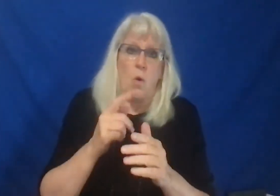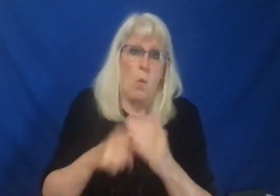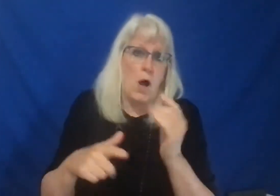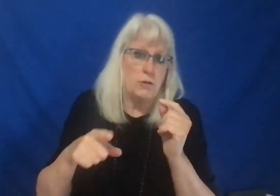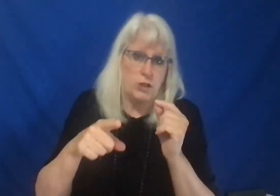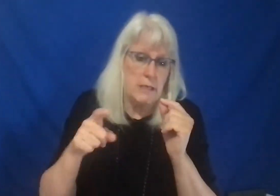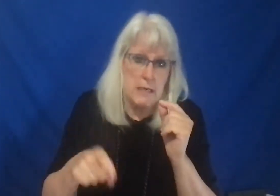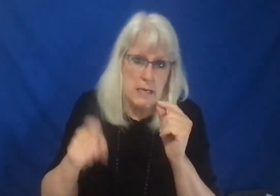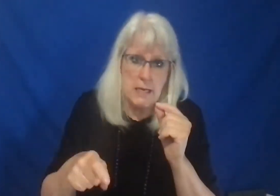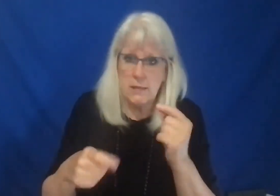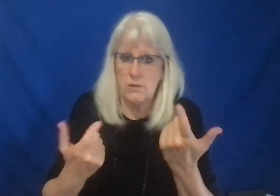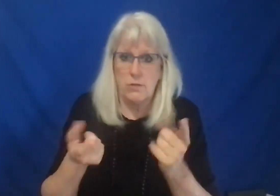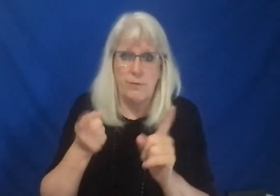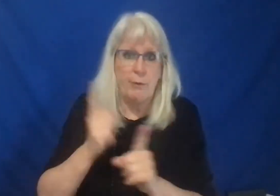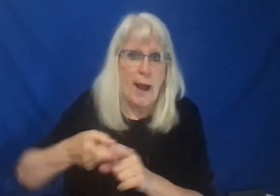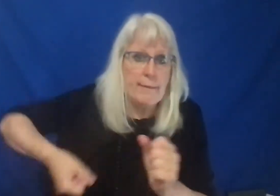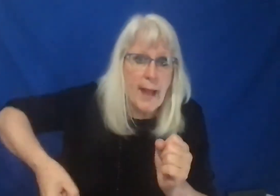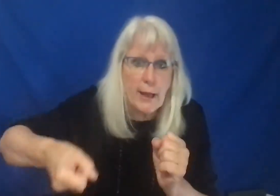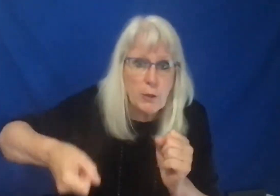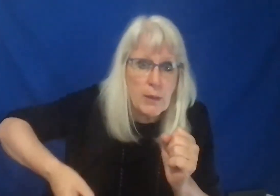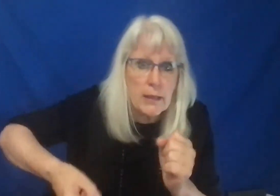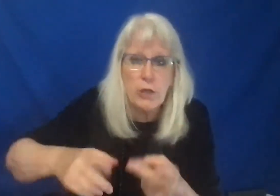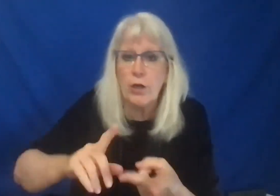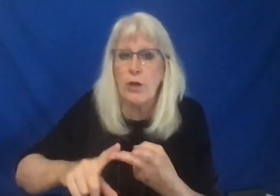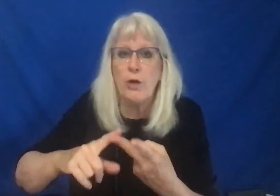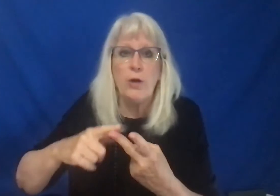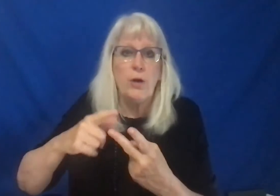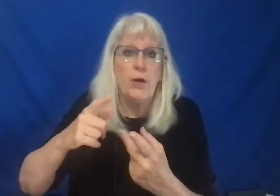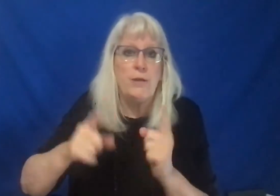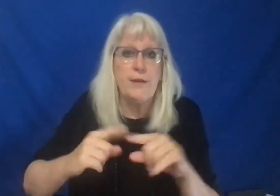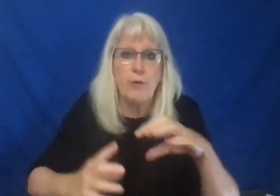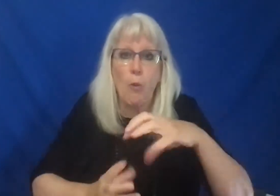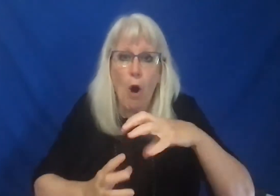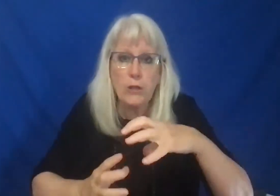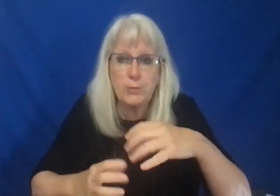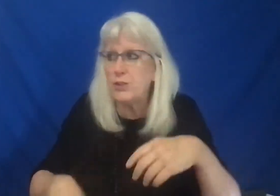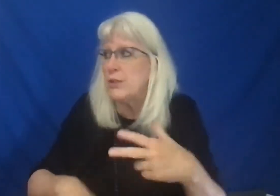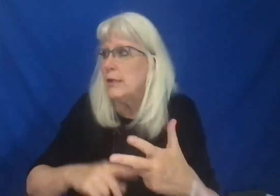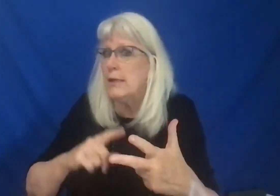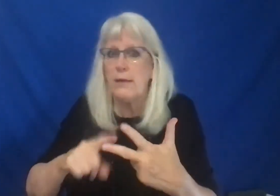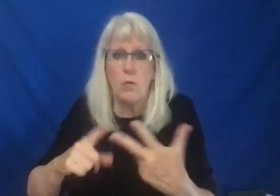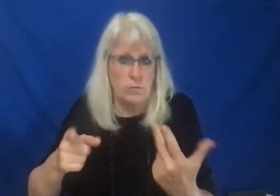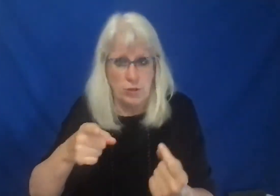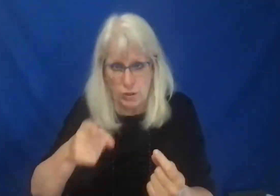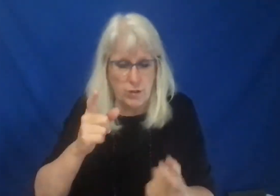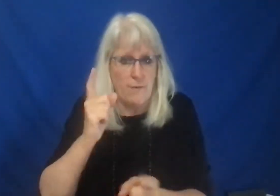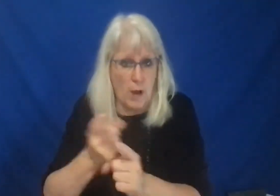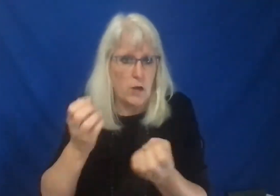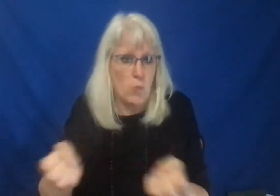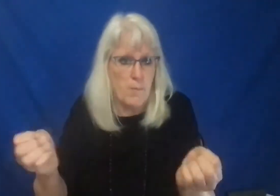right kind of vacuum cleaner, or if she needs a different kind of washing machine, or, you know. And the other thing that I want to mention about this is